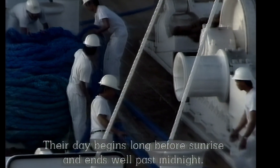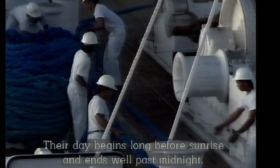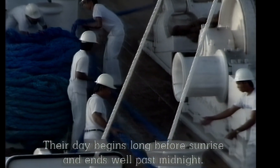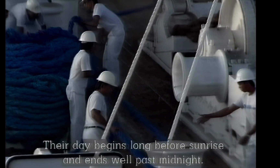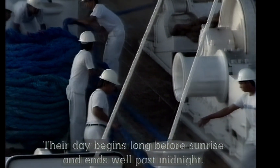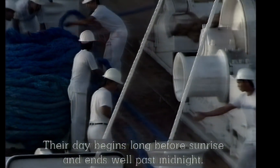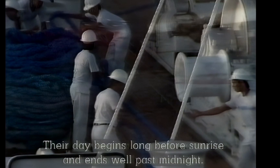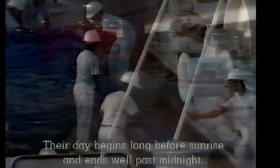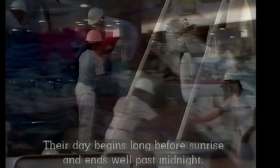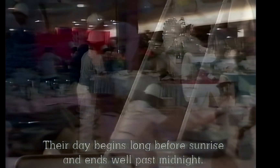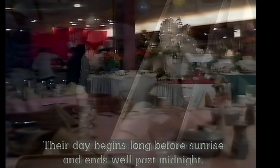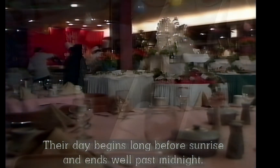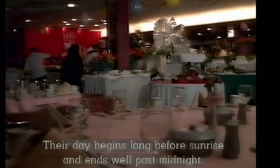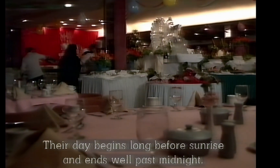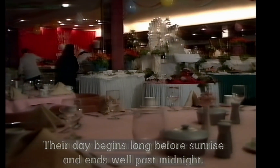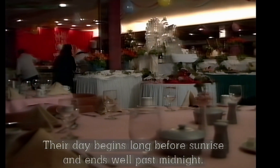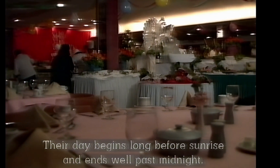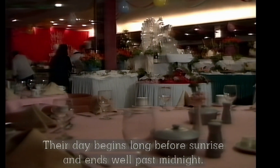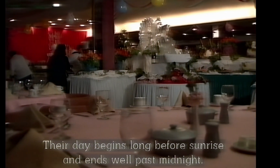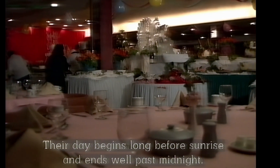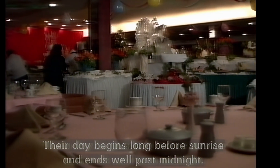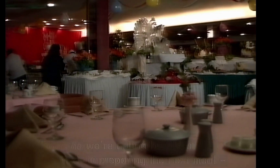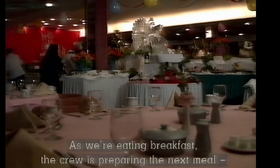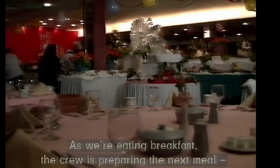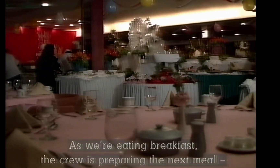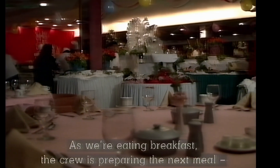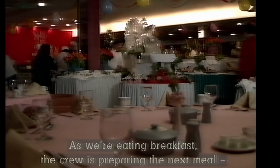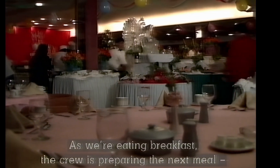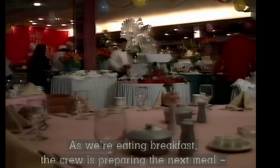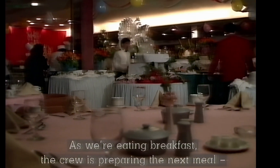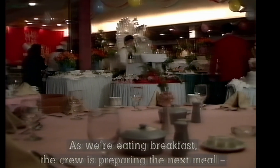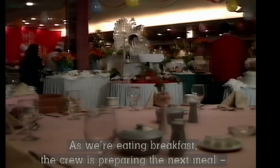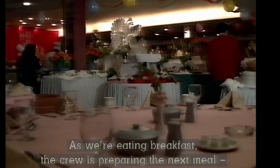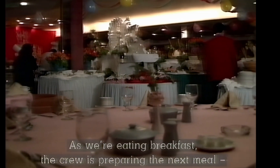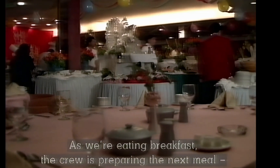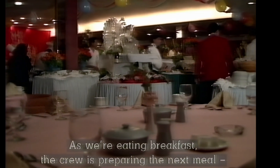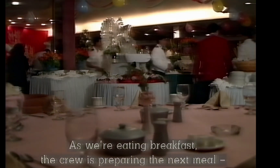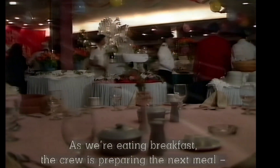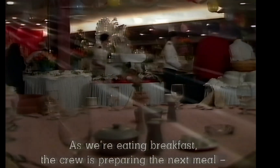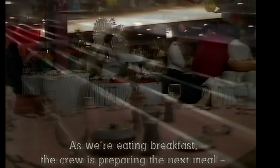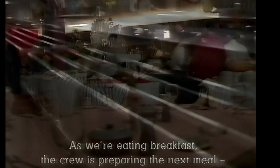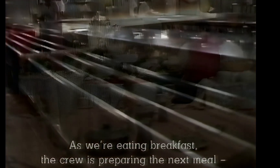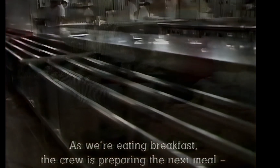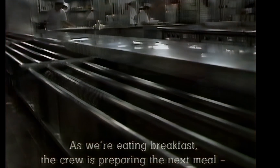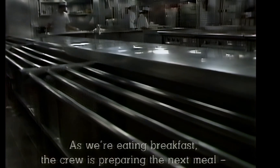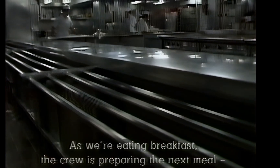ends well past the midnight hour. As soon as we're seated for breakfast, the crew is already preparing our next